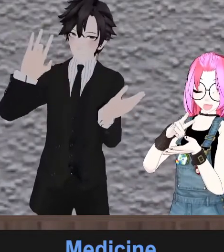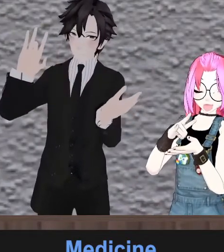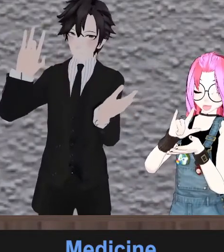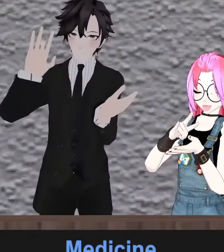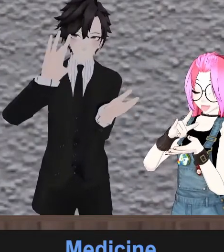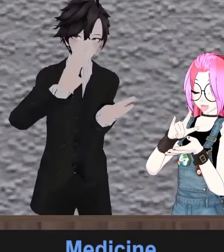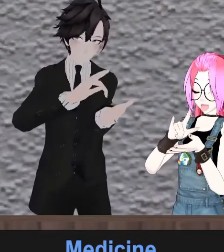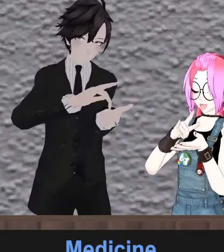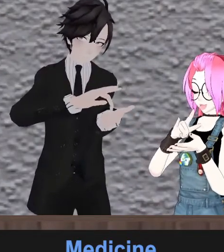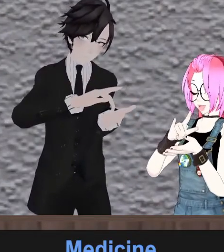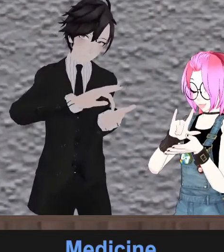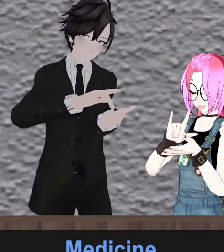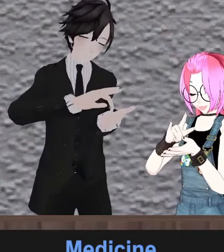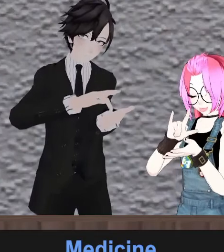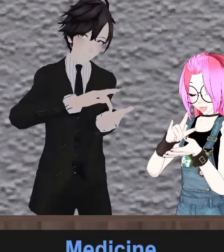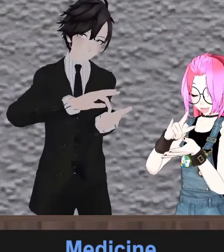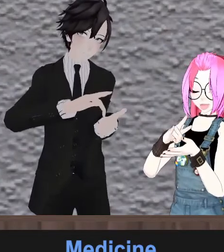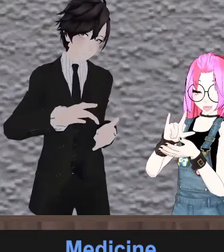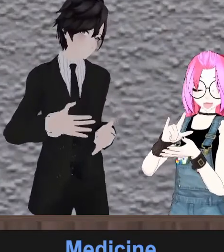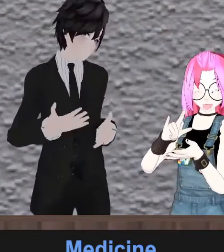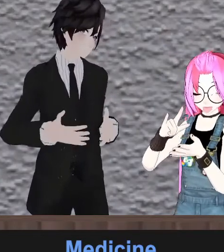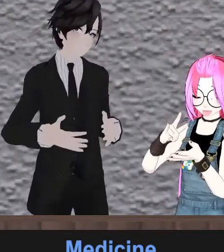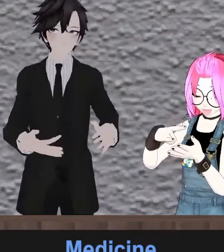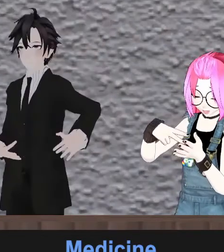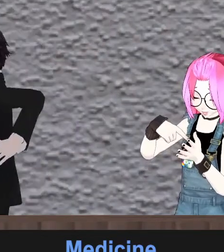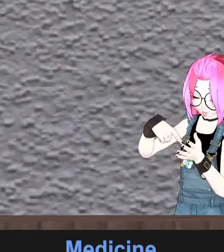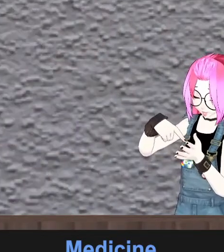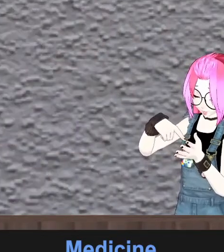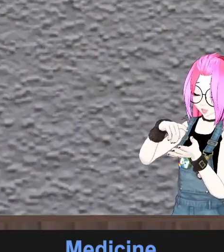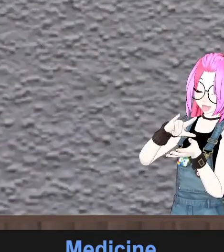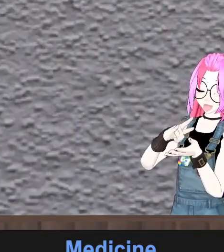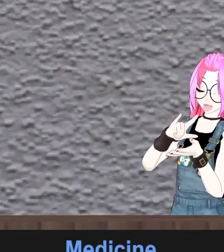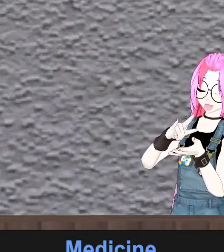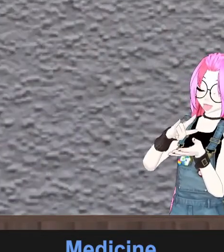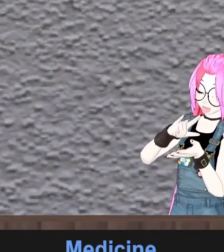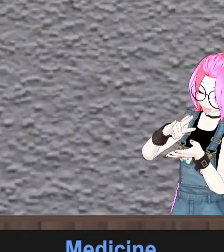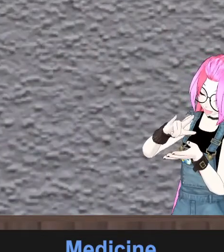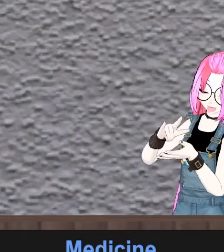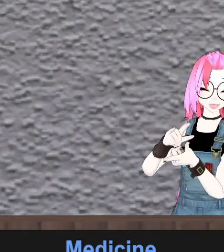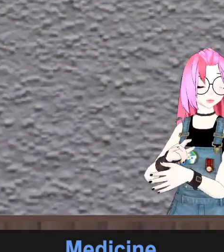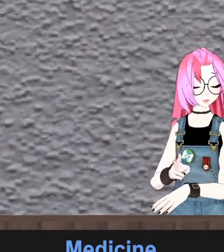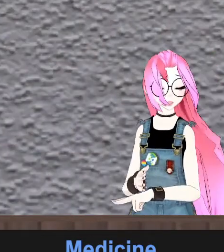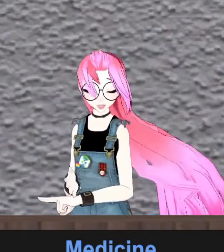totter basically on your open hand. Medicine. I think of it like there's a singular pill, and you're kind of showing it with that one